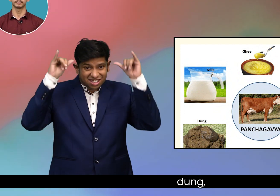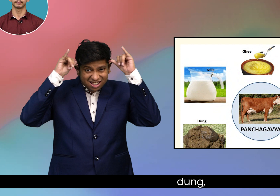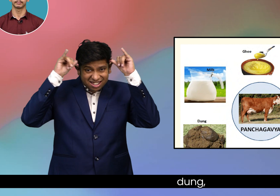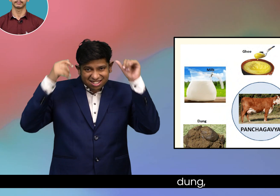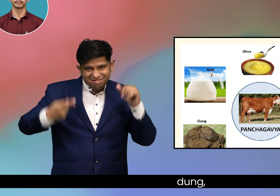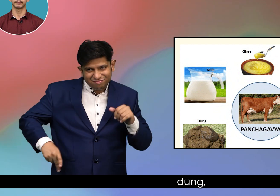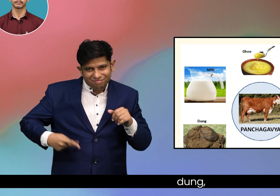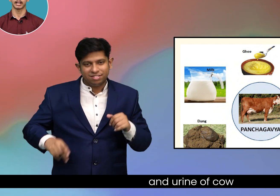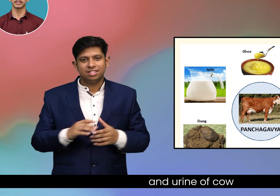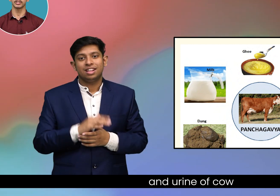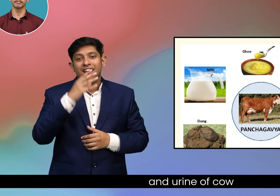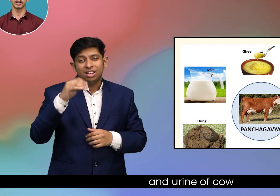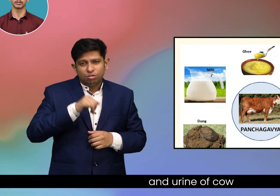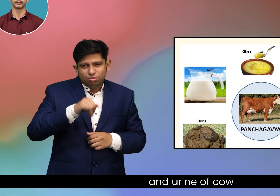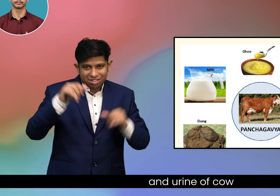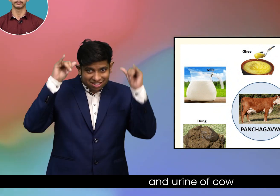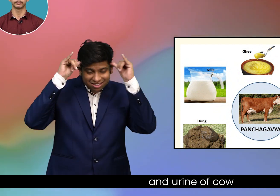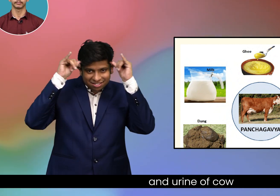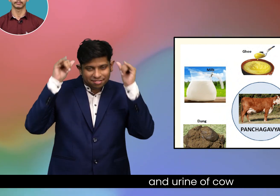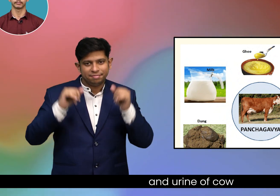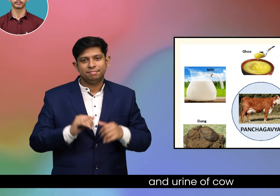dung and urine of a cow.